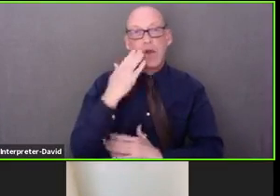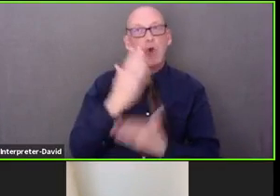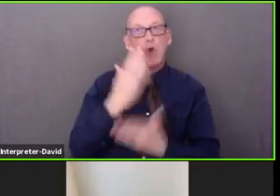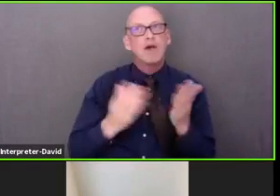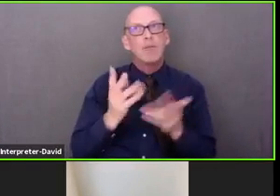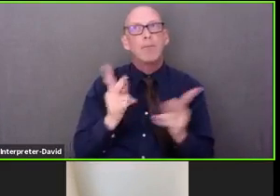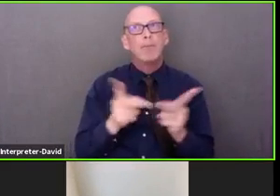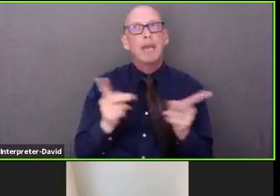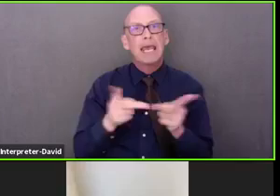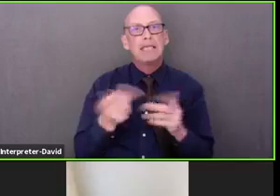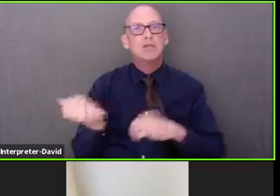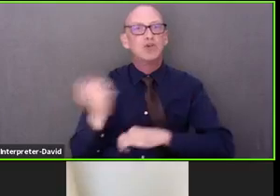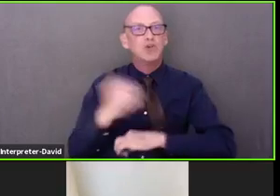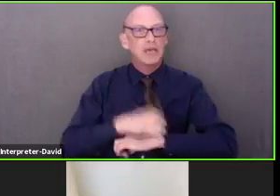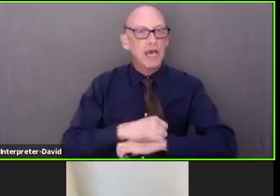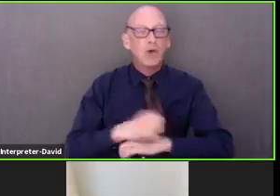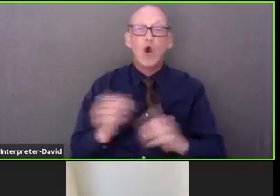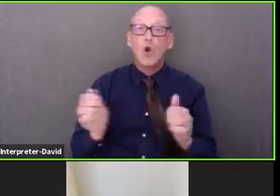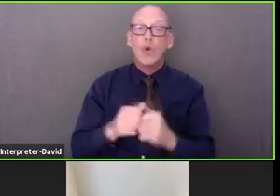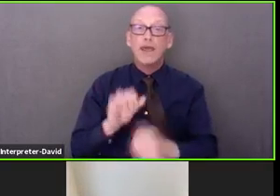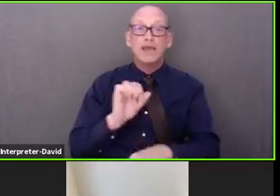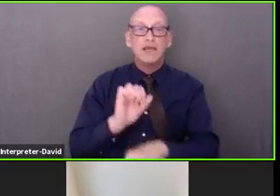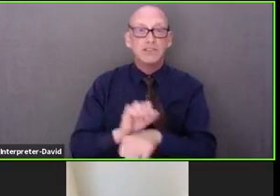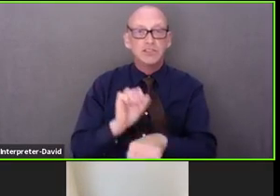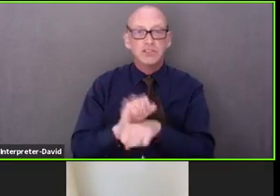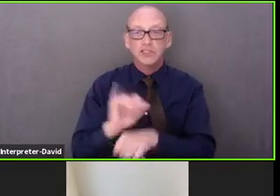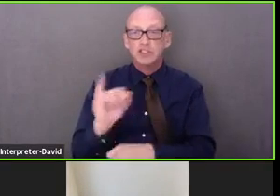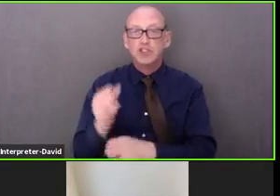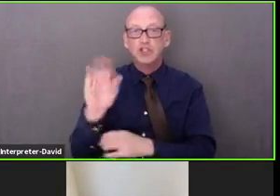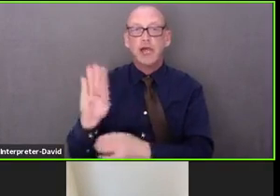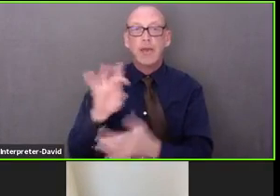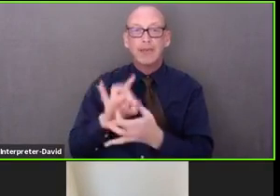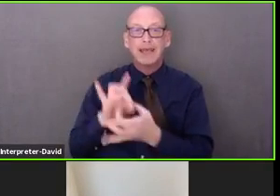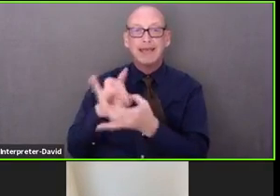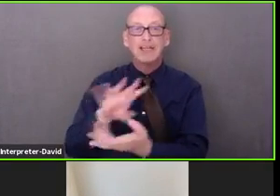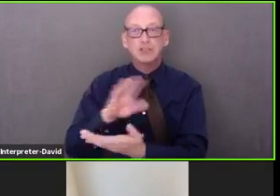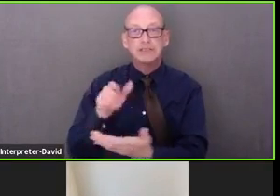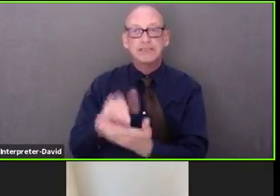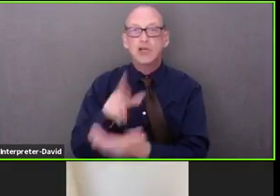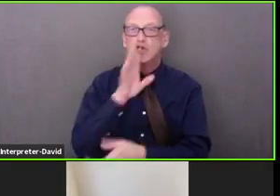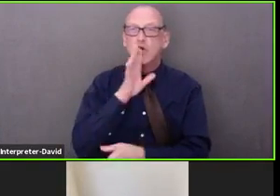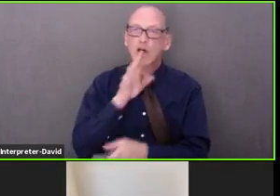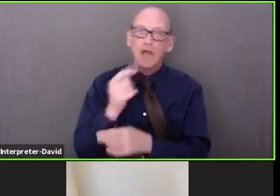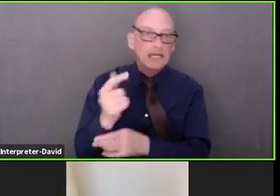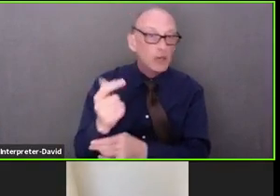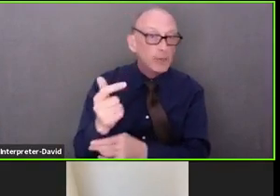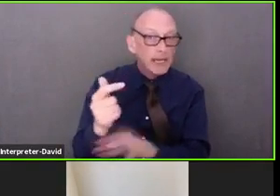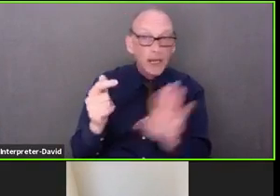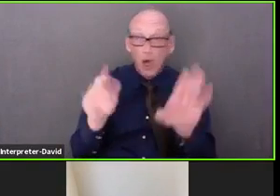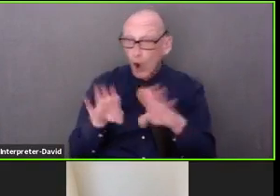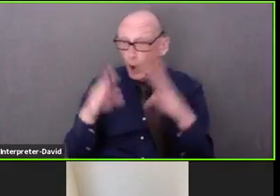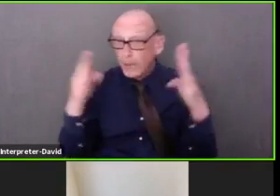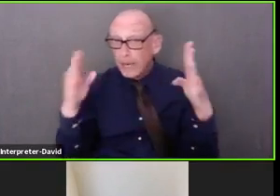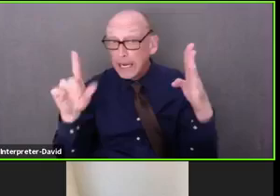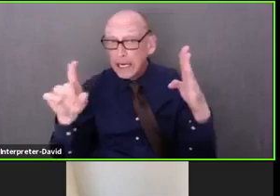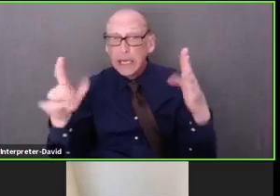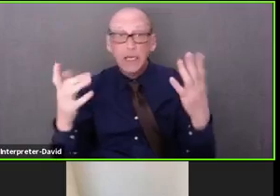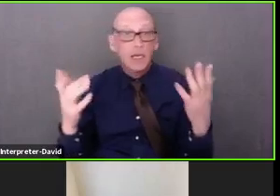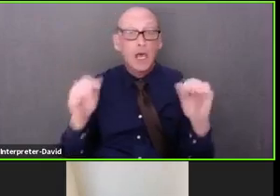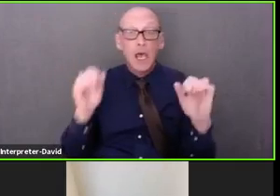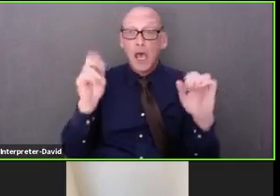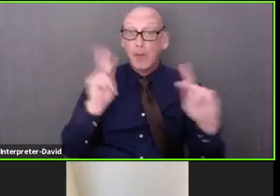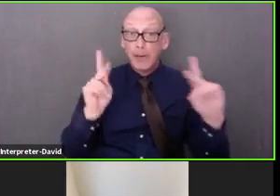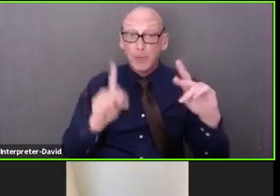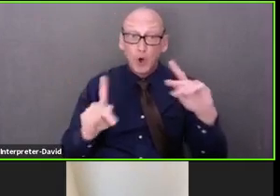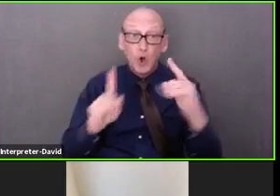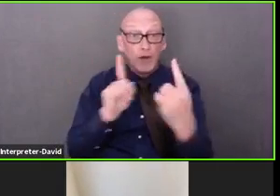So with the Job Connection Center, talk a little bit about that. I mean, is it open? Can people do